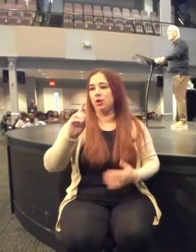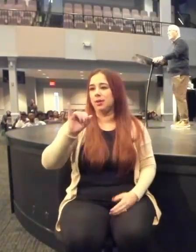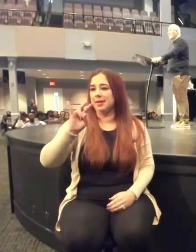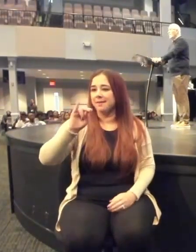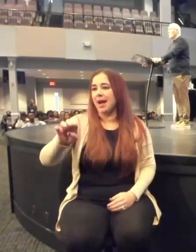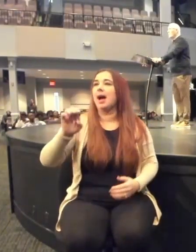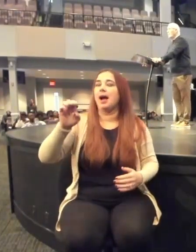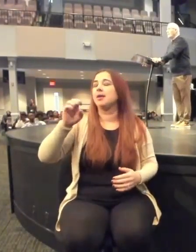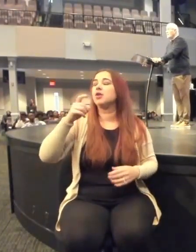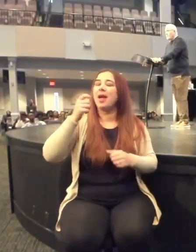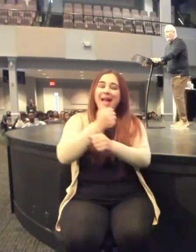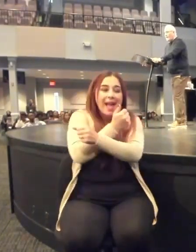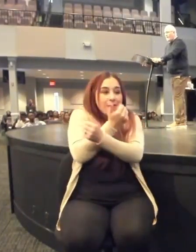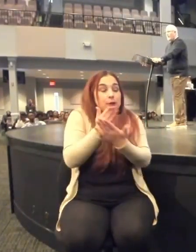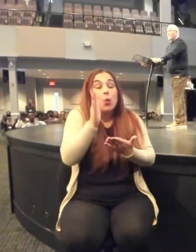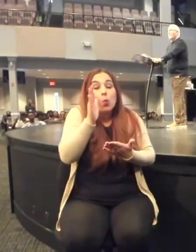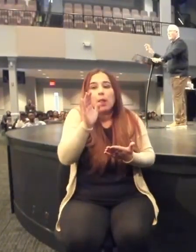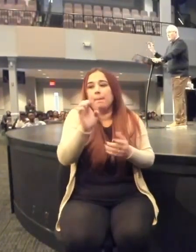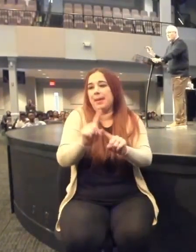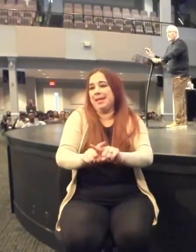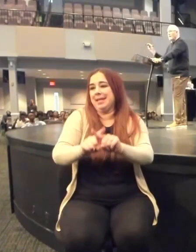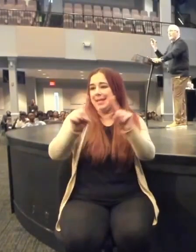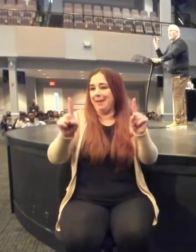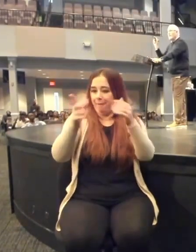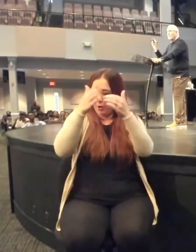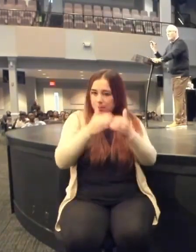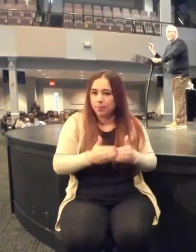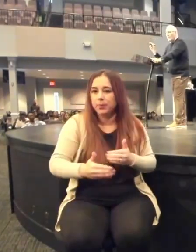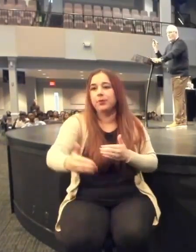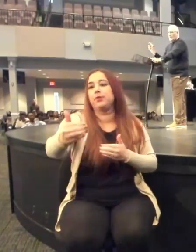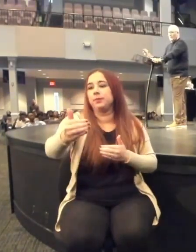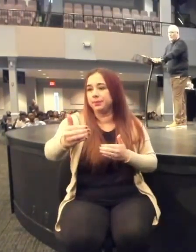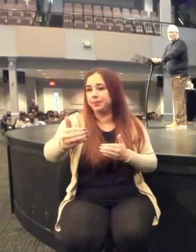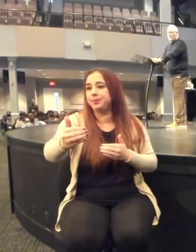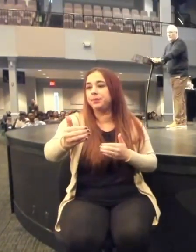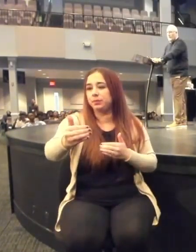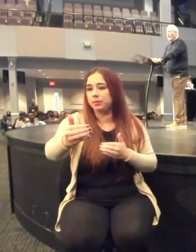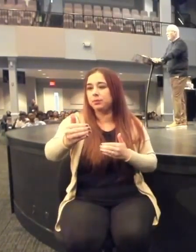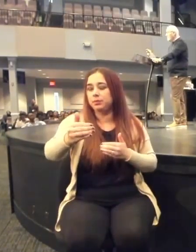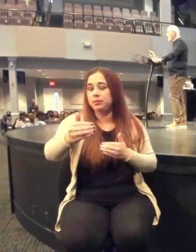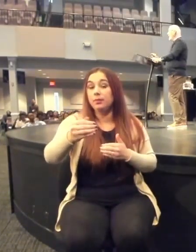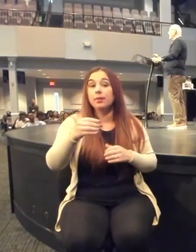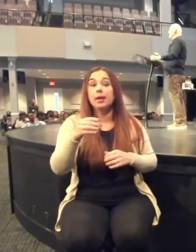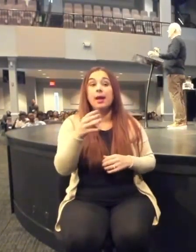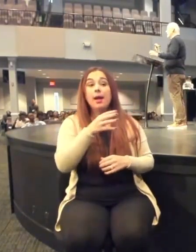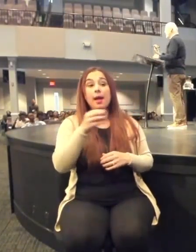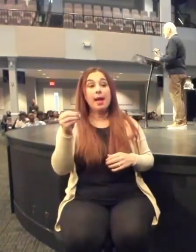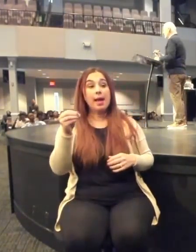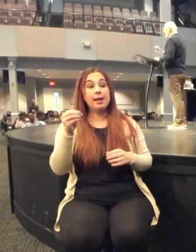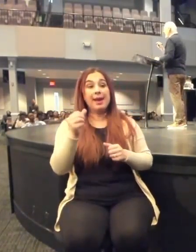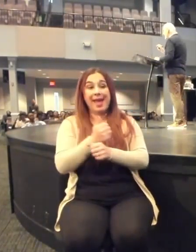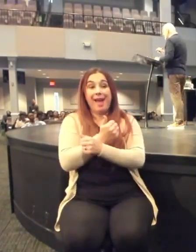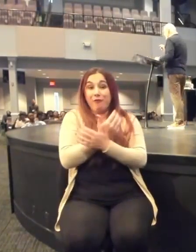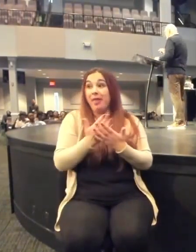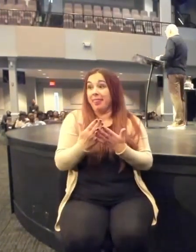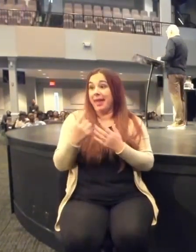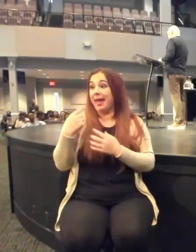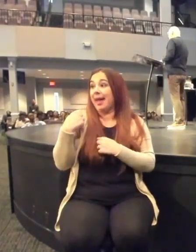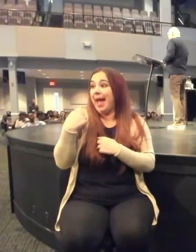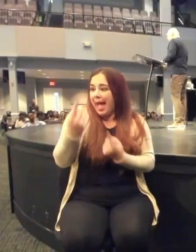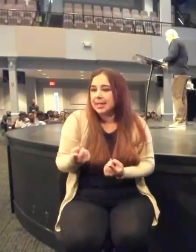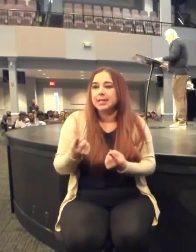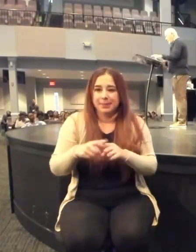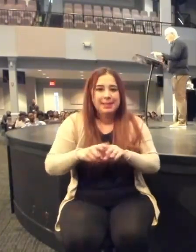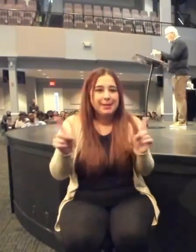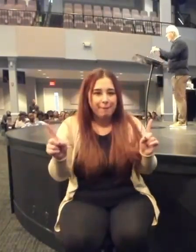everything will be different from this day forward. And in fact, everything has been